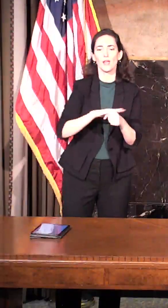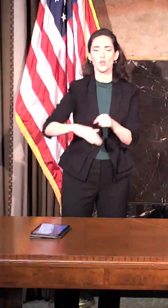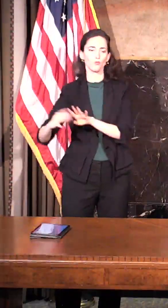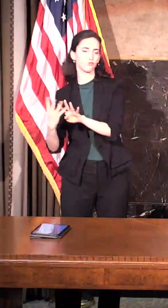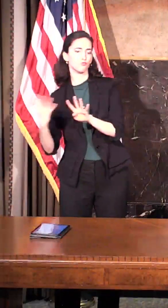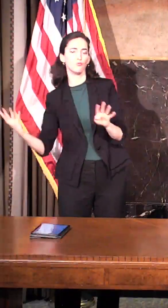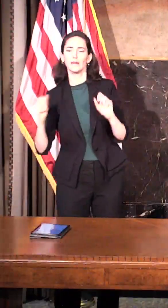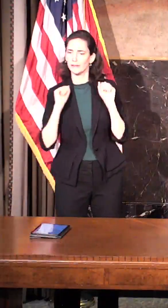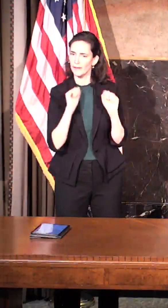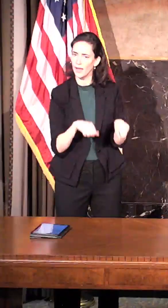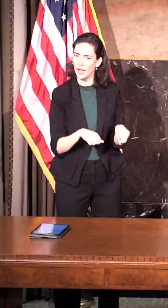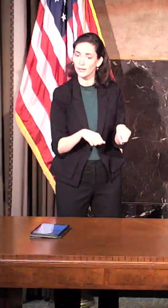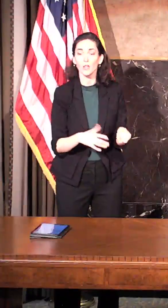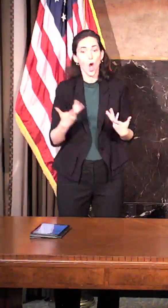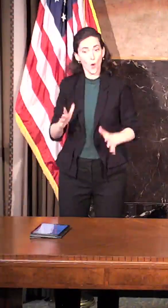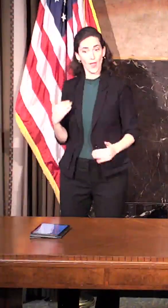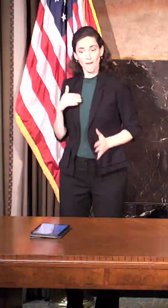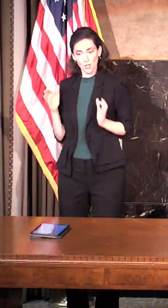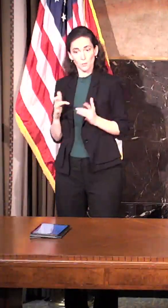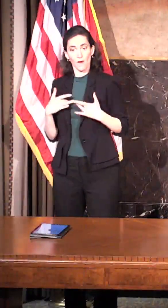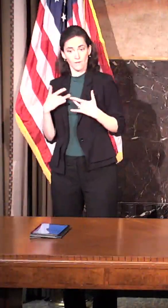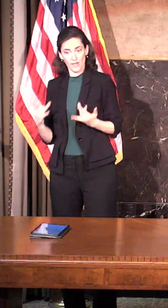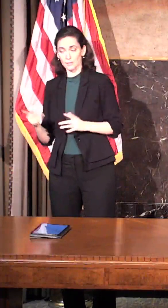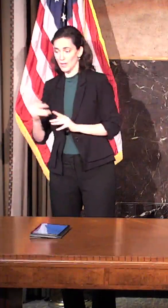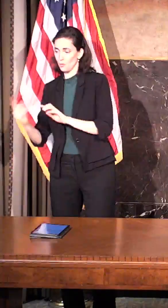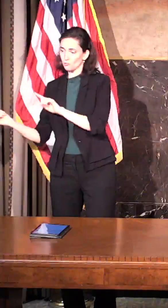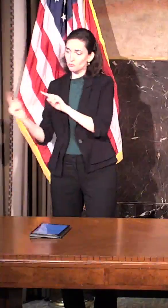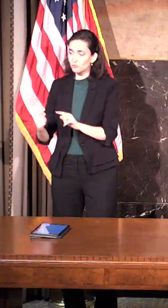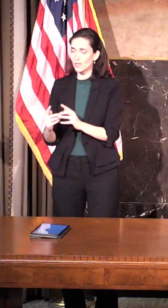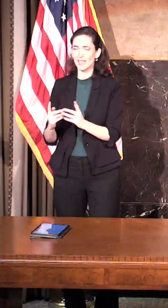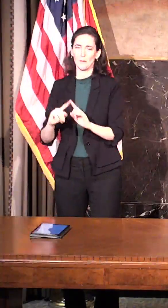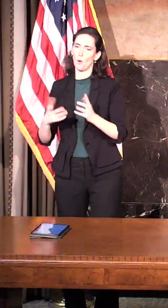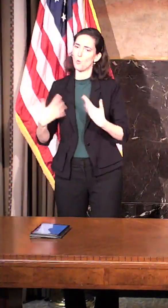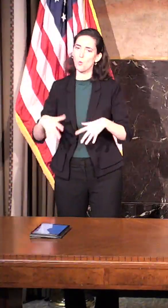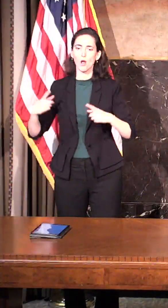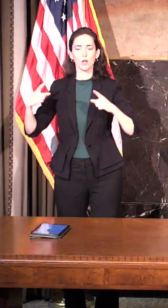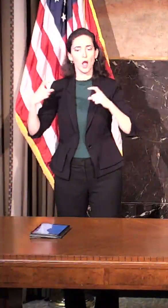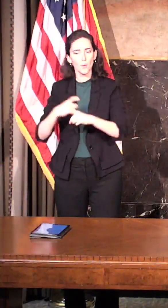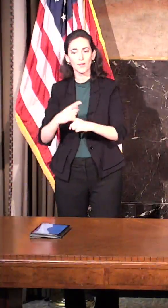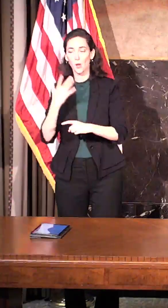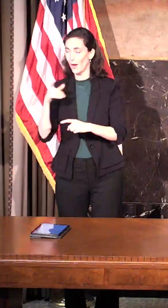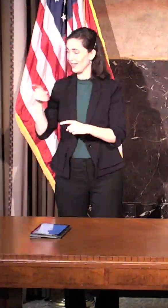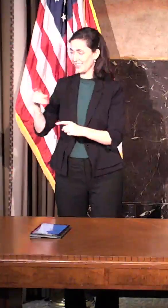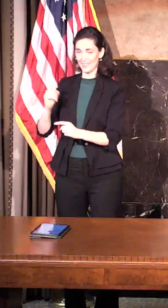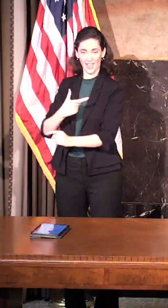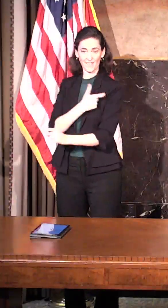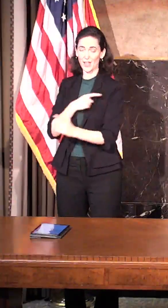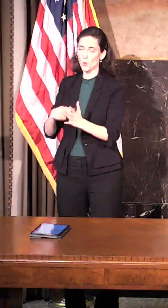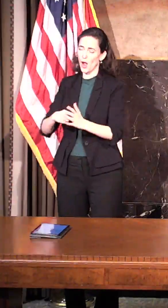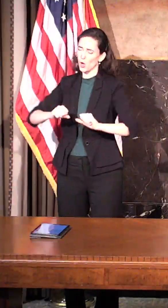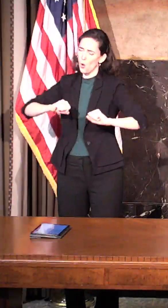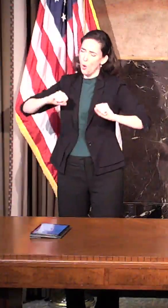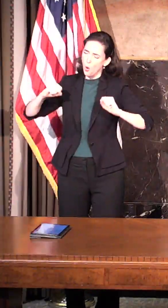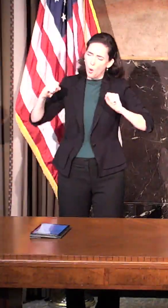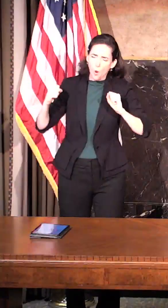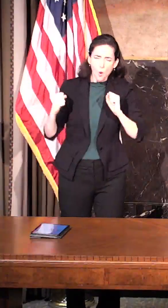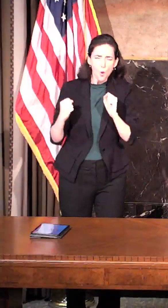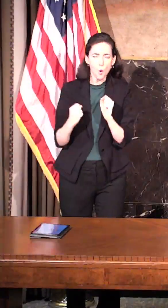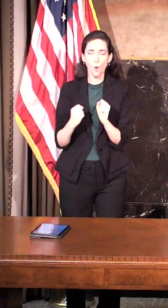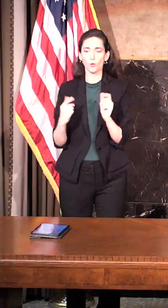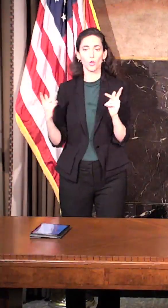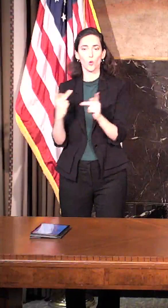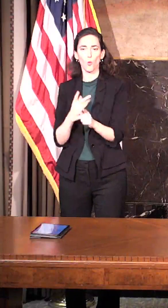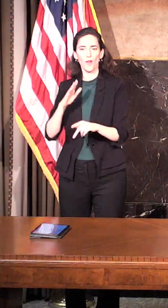done a number of the smaller events already, but have been logistically quite complicated. This will ease that process